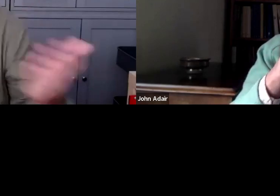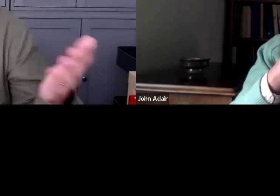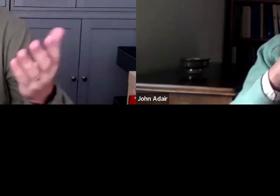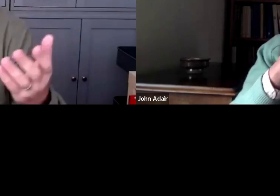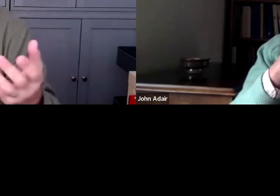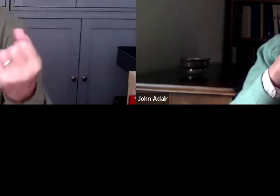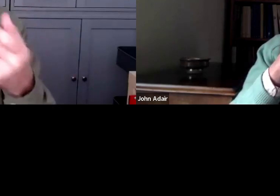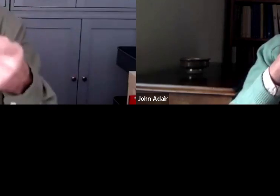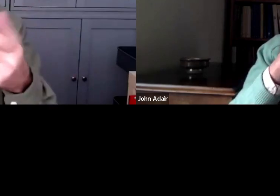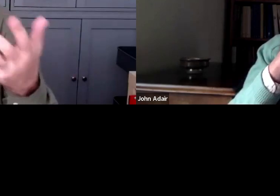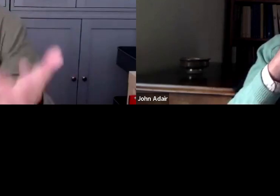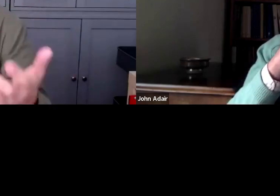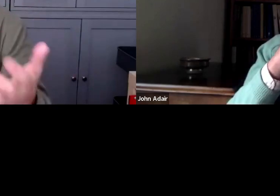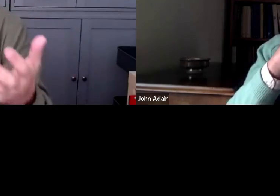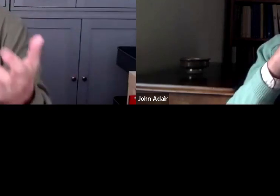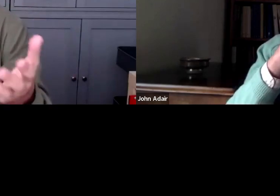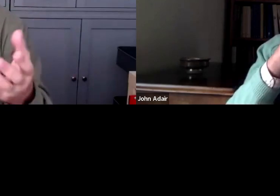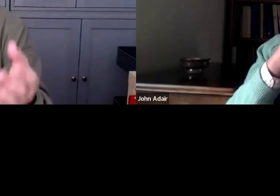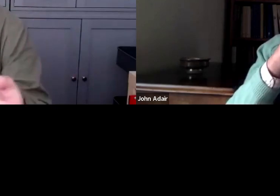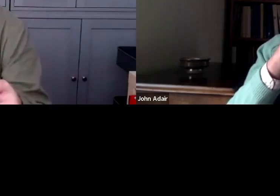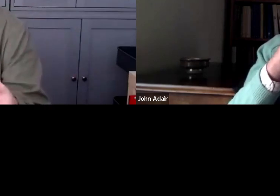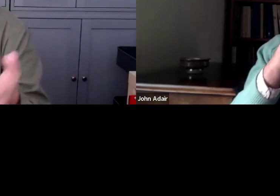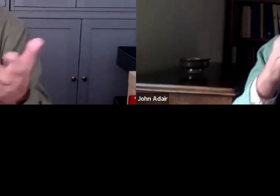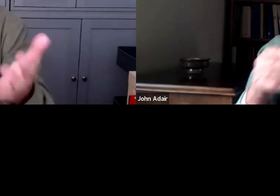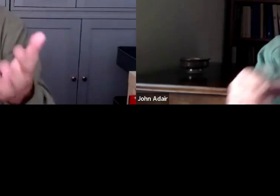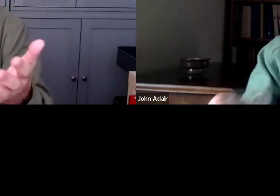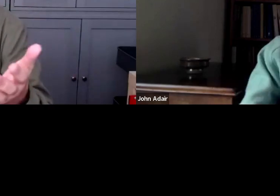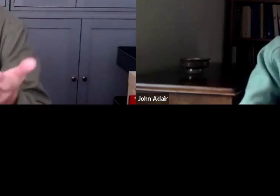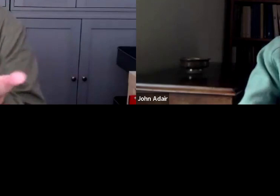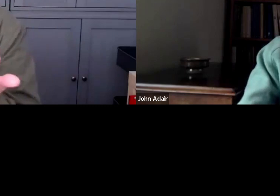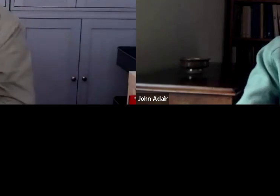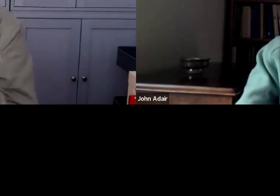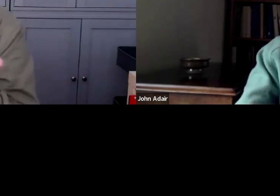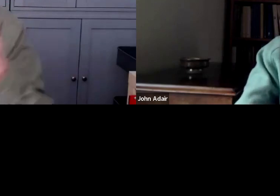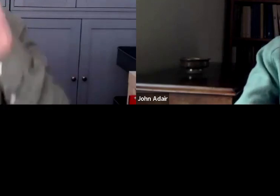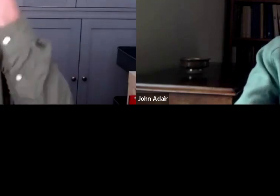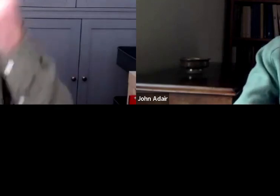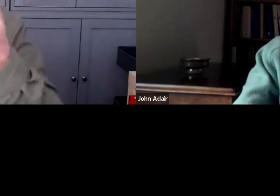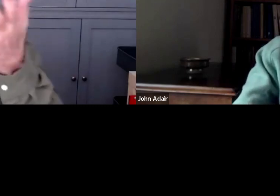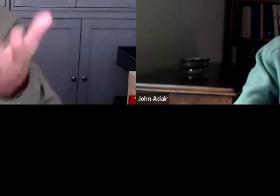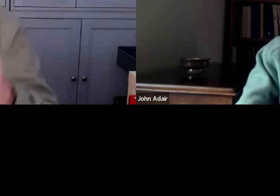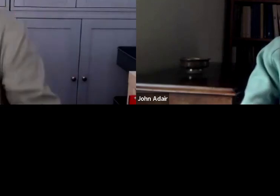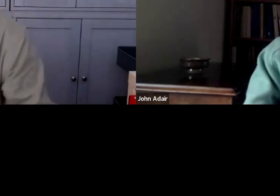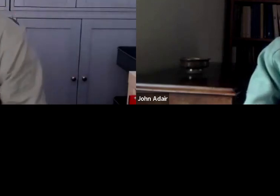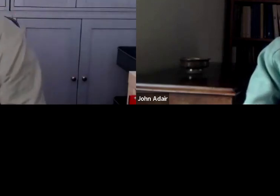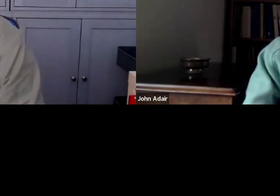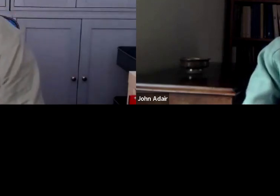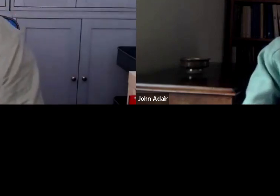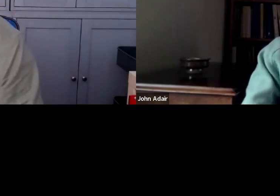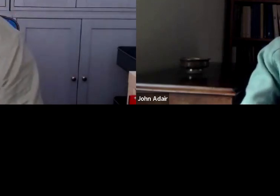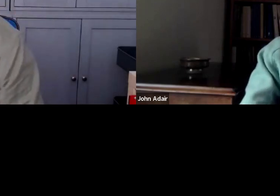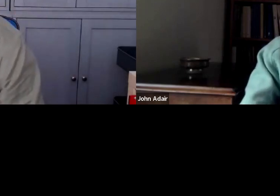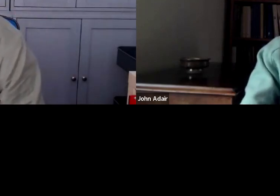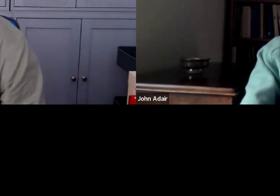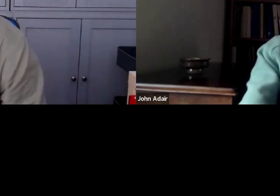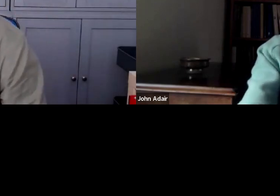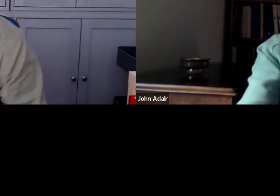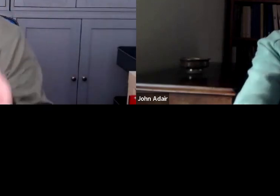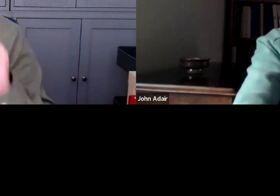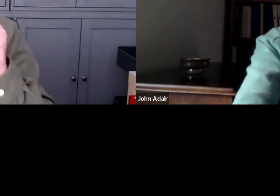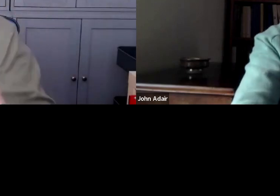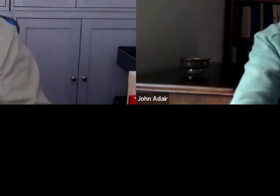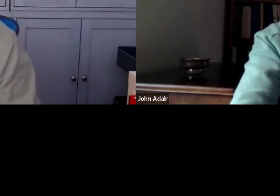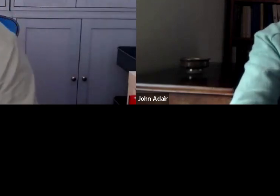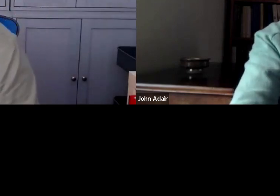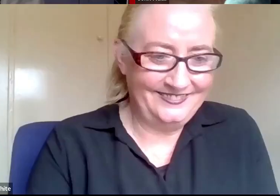So you can imagine it's a great honour to have you with us today and to hear you share your thoughts.